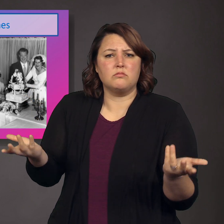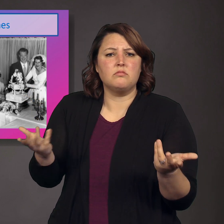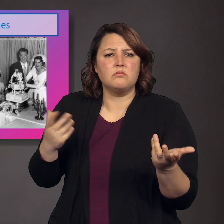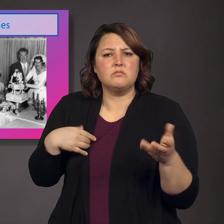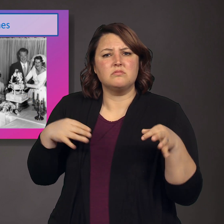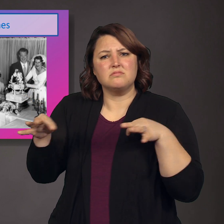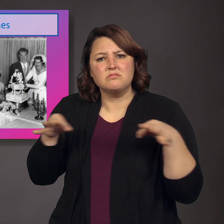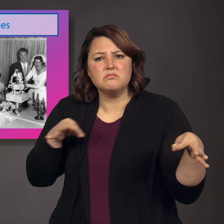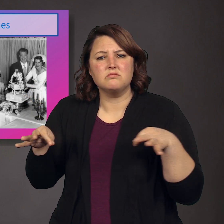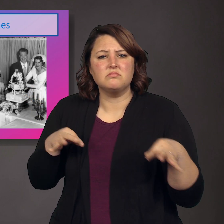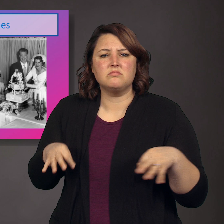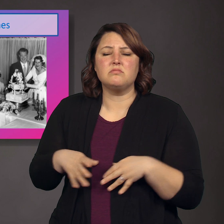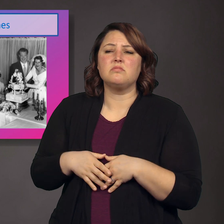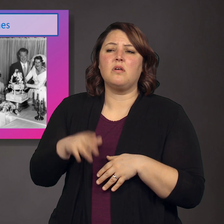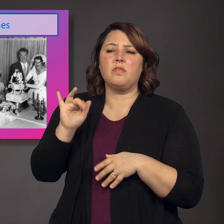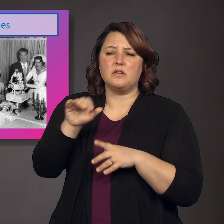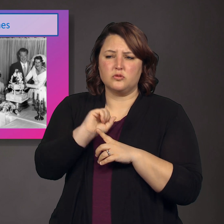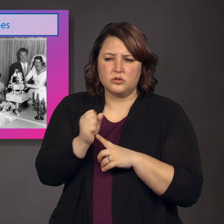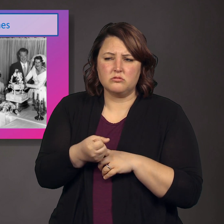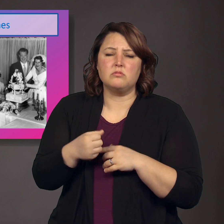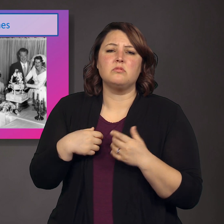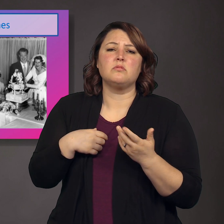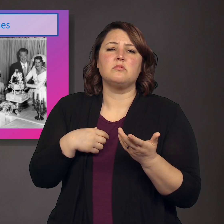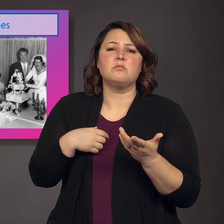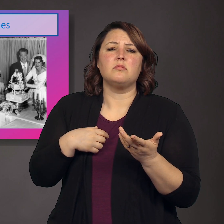in this case, a file name of mum and dad's